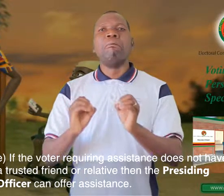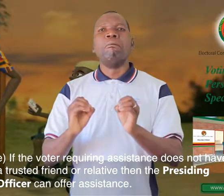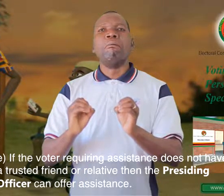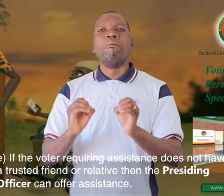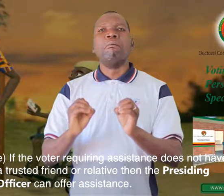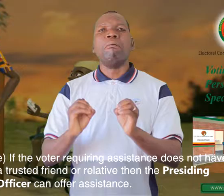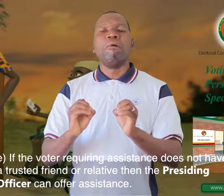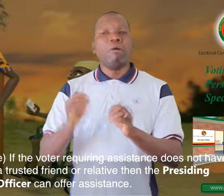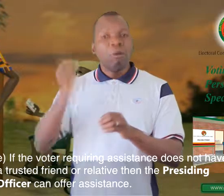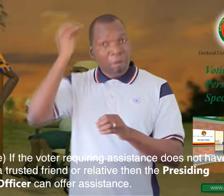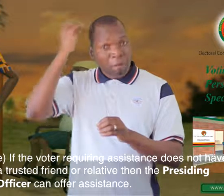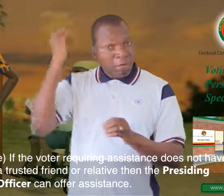officer can offer assistance.